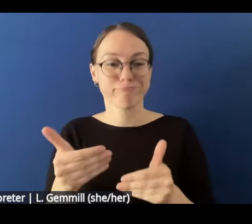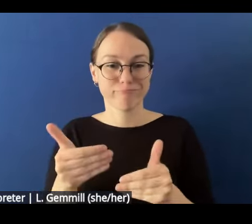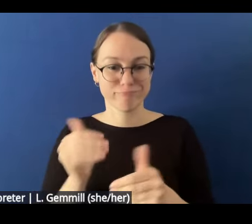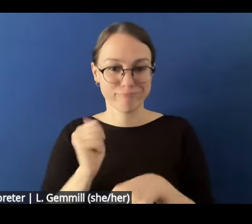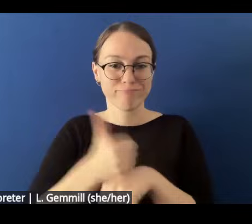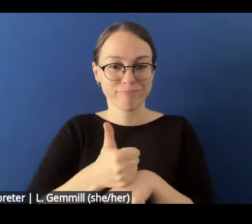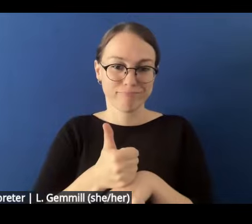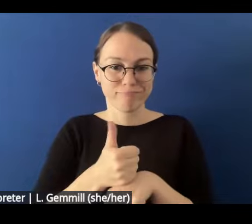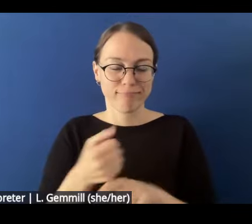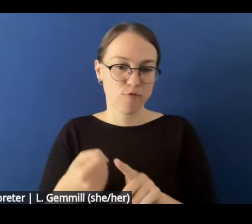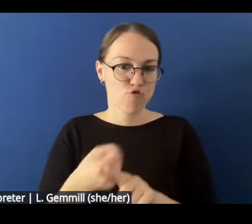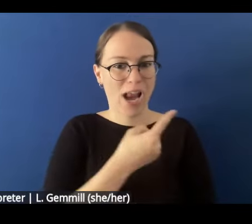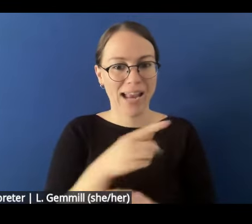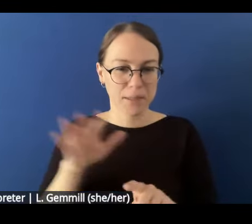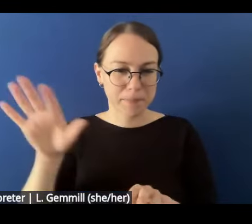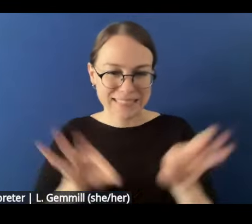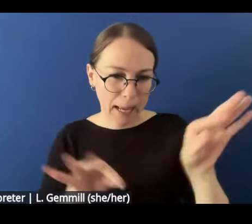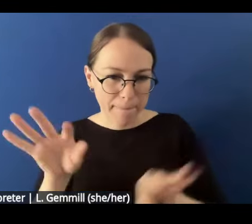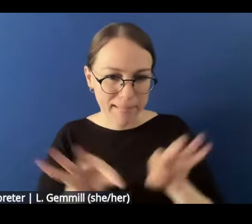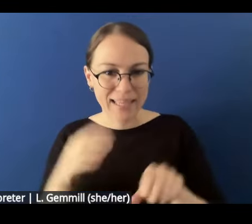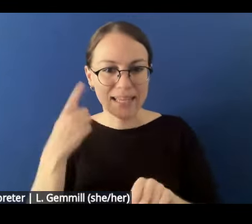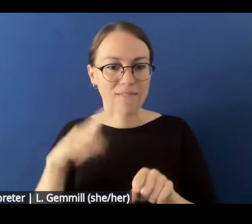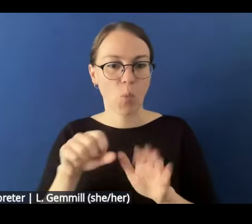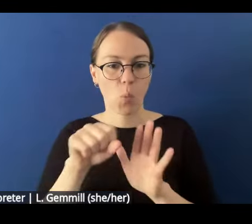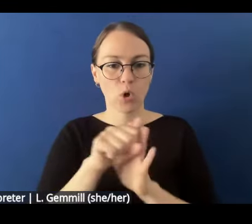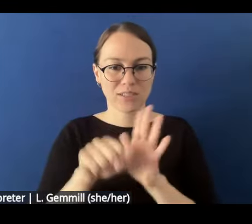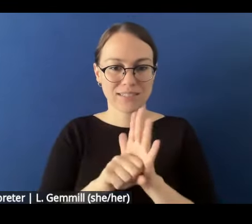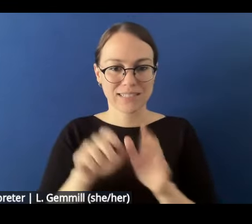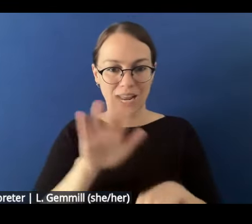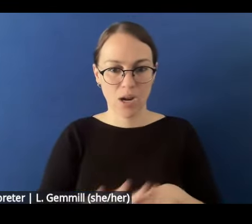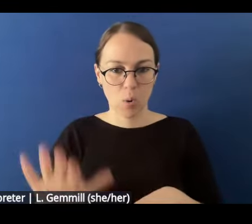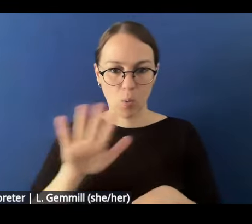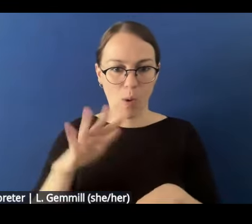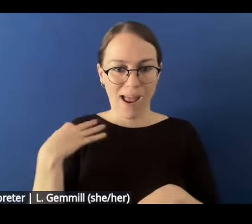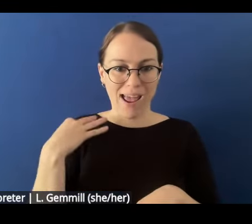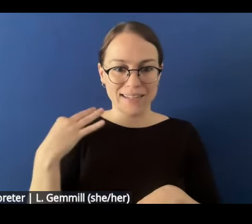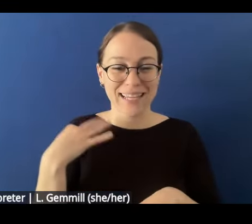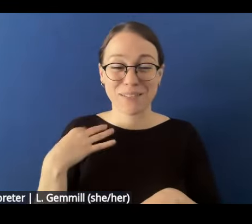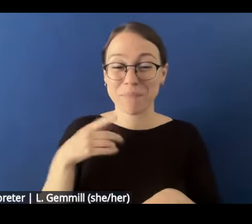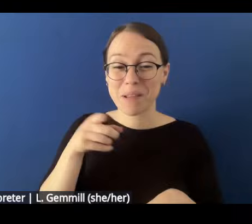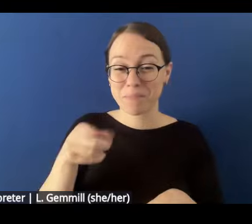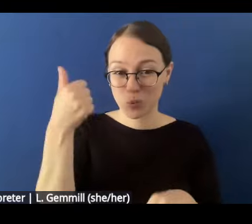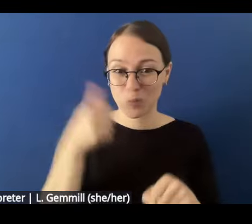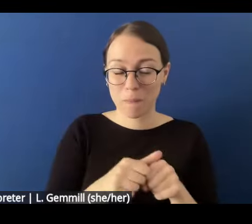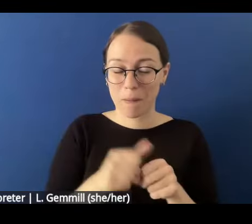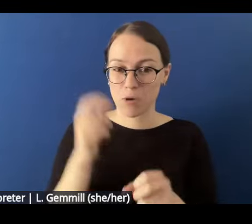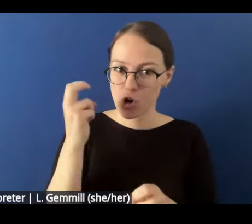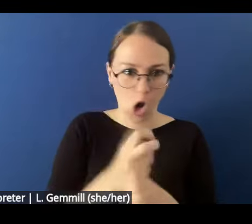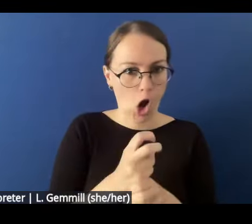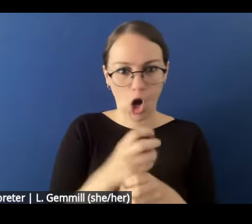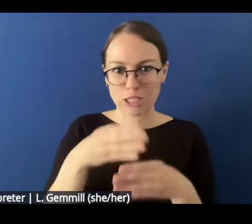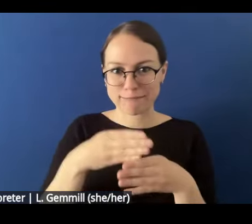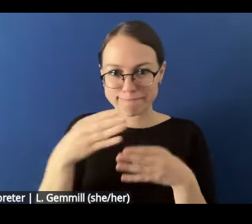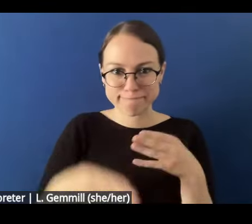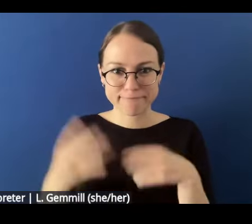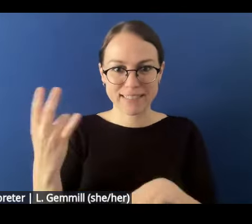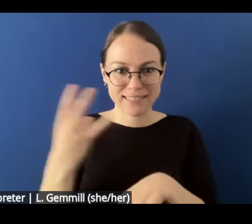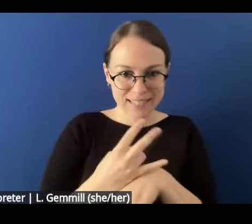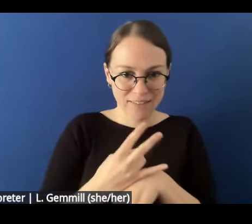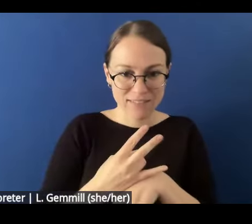we struggle to get that done in 7 days, especially if it comes on the date of the filing deadline. And the board did vote